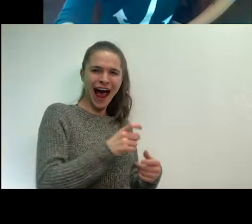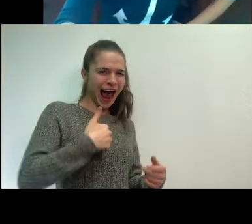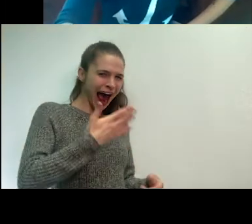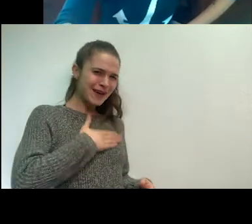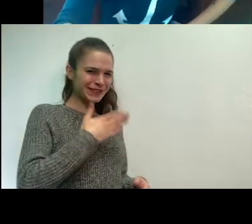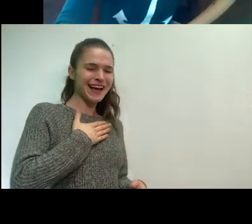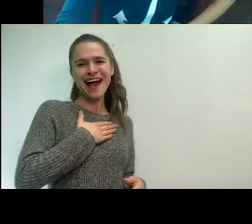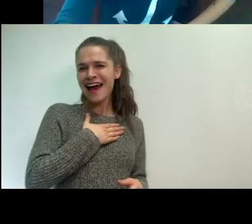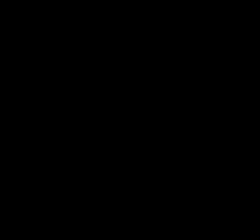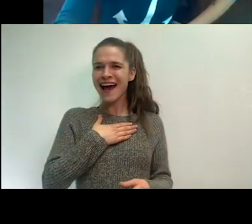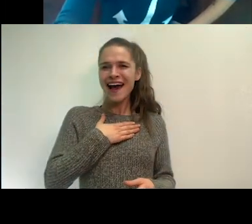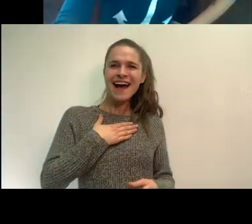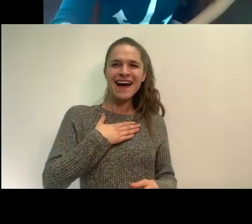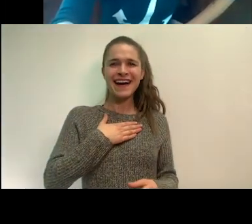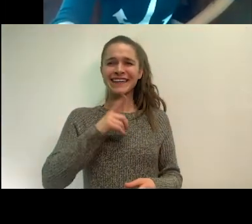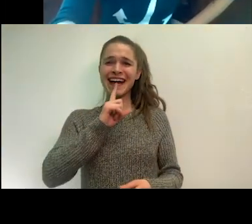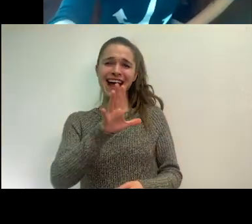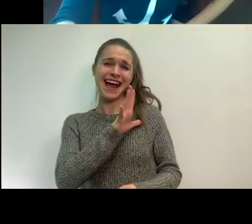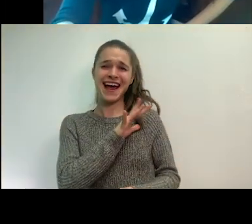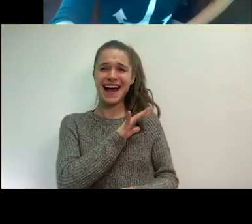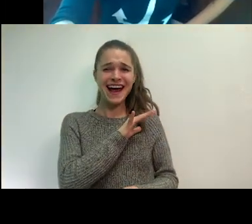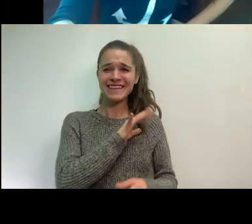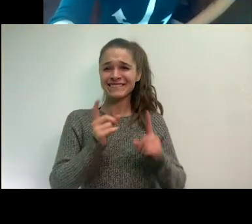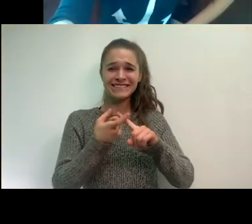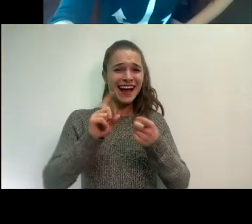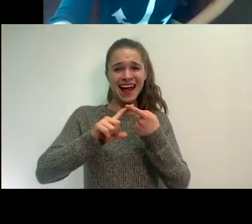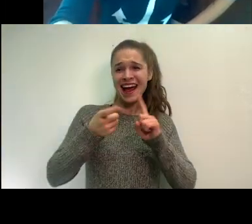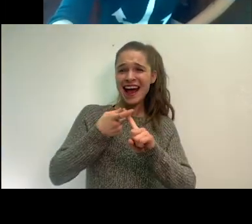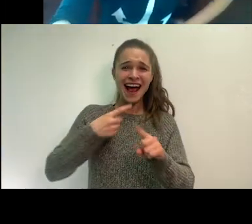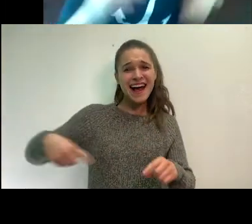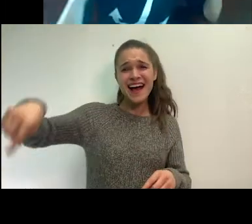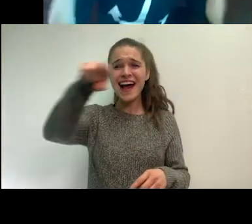the great thing about having friends is